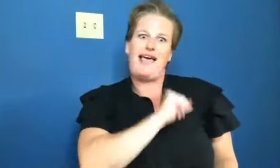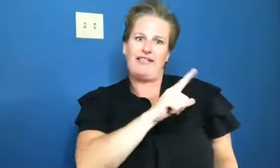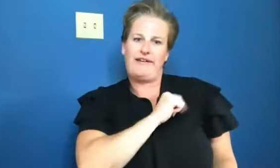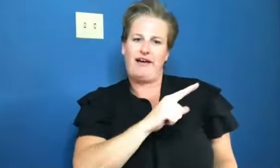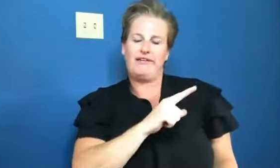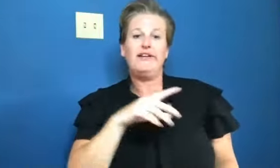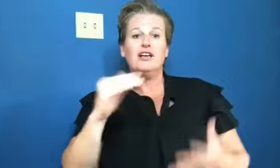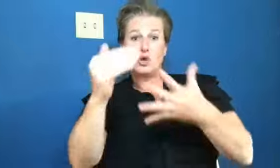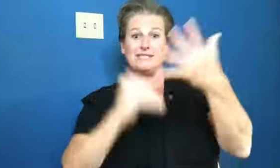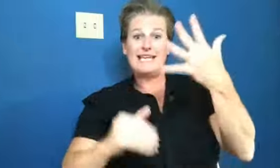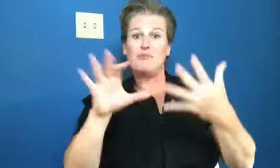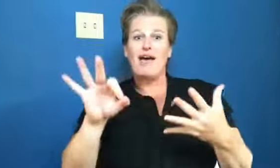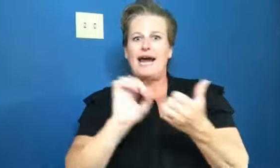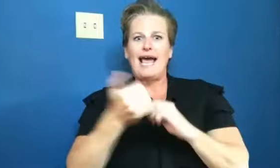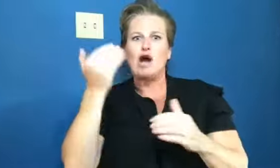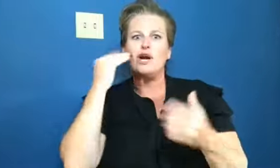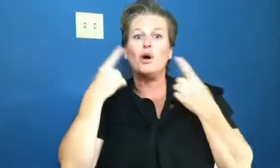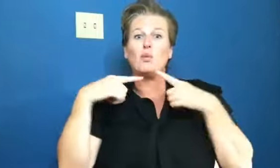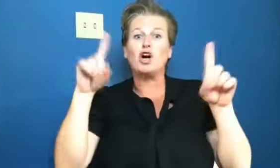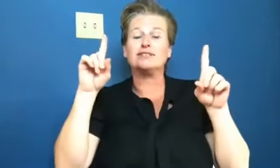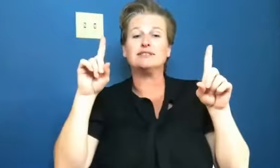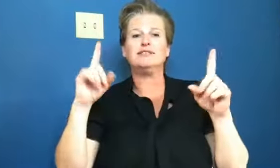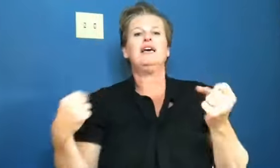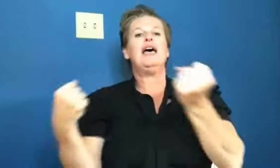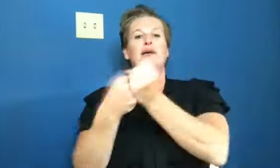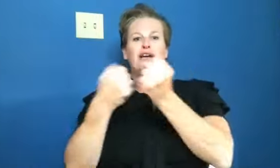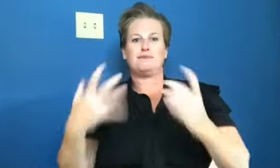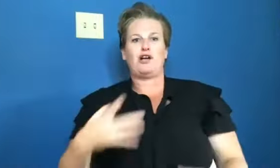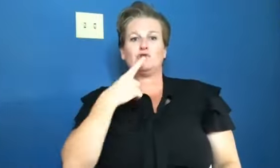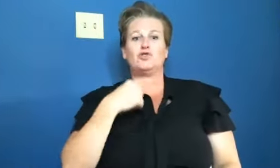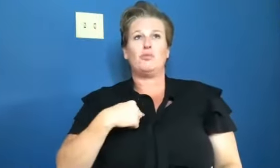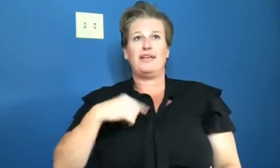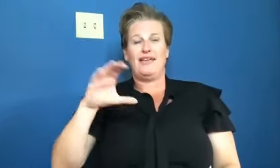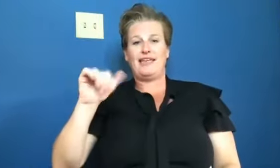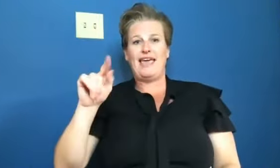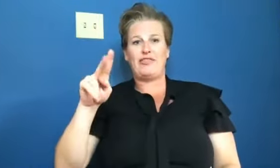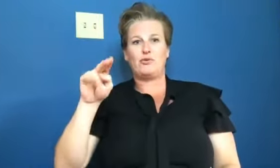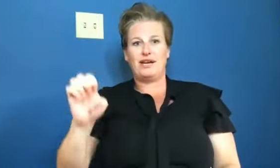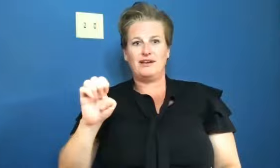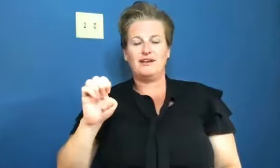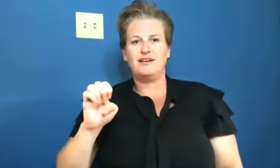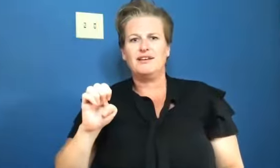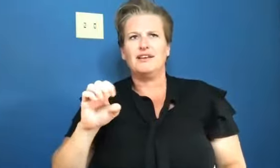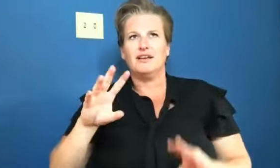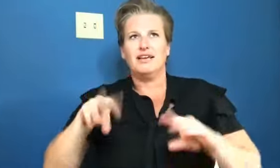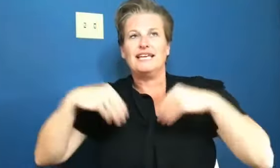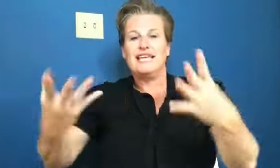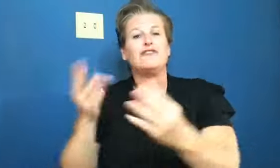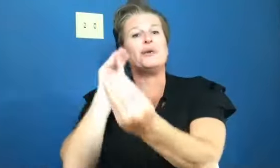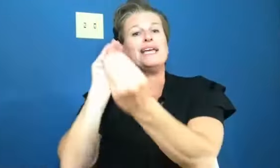this program works? My sponsor first told me, she said, Catherine, I want you to give your husband a kiss hello and a kiss goodbye every single day. And so I started to do that. And